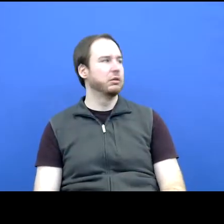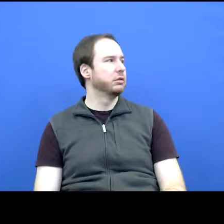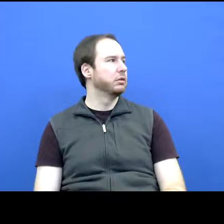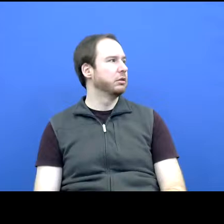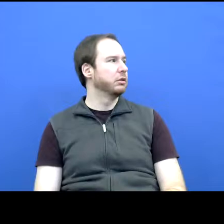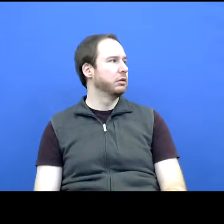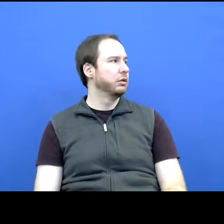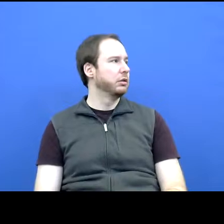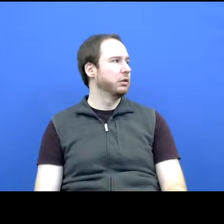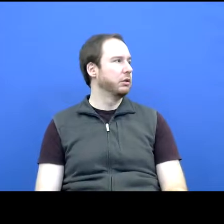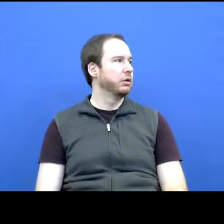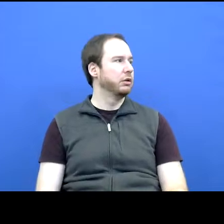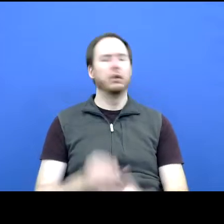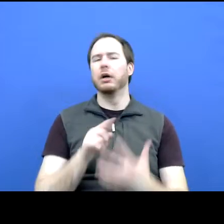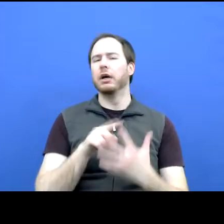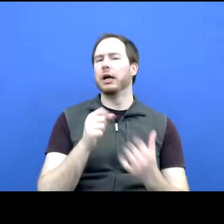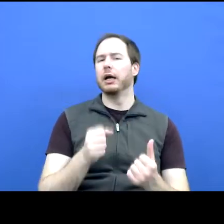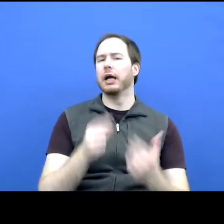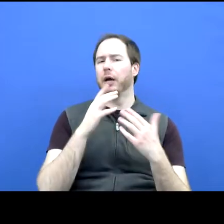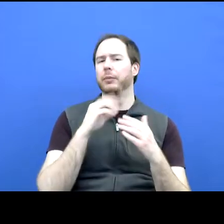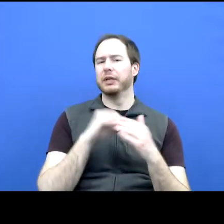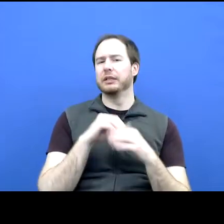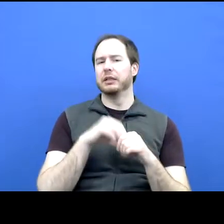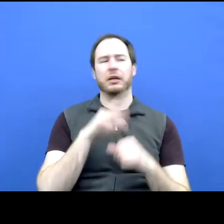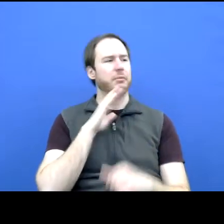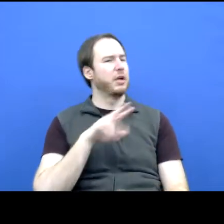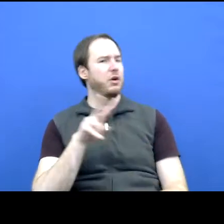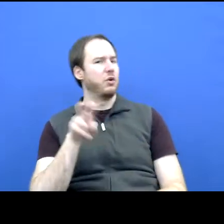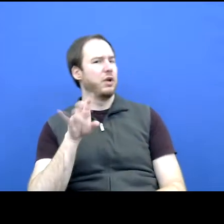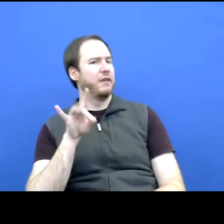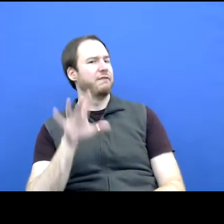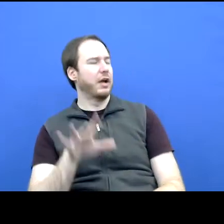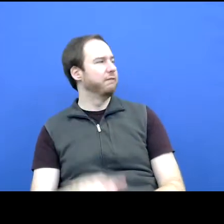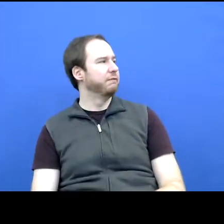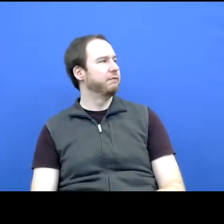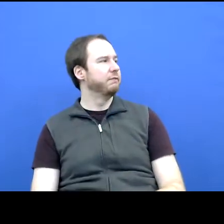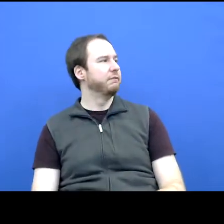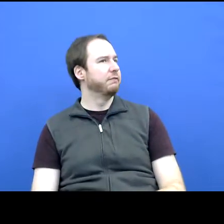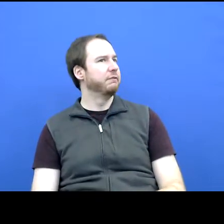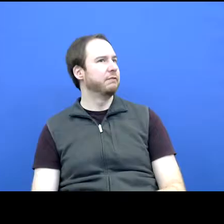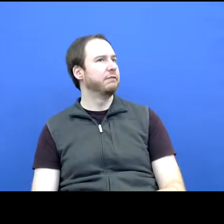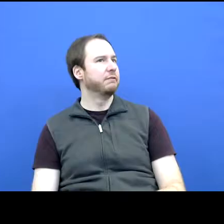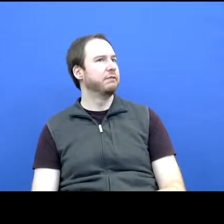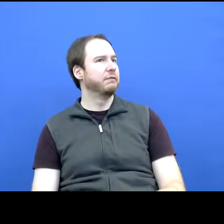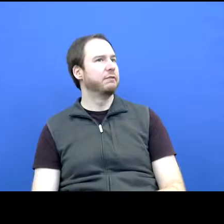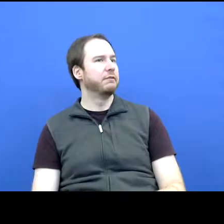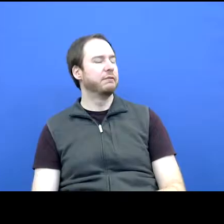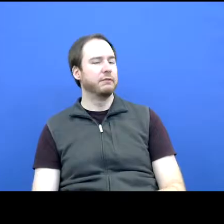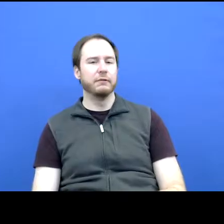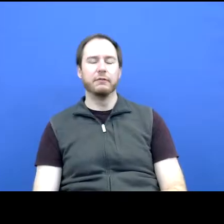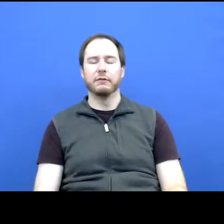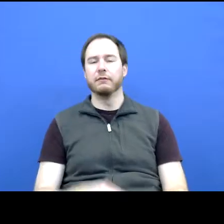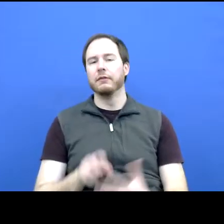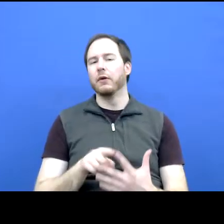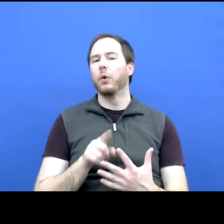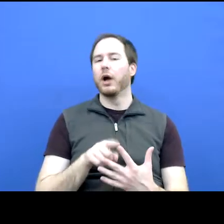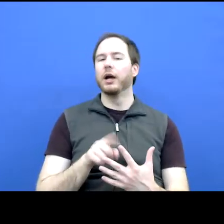Your inside, how many would you? Around 285. Okay. Inside.